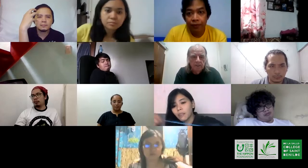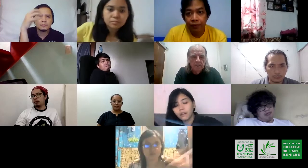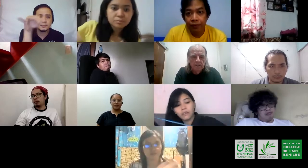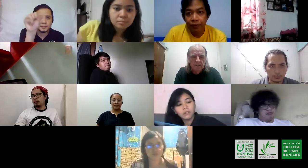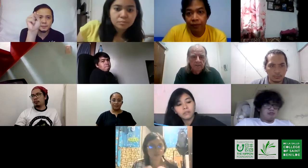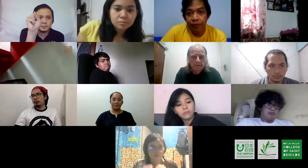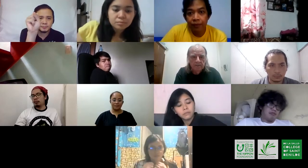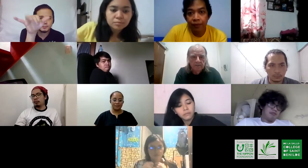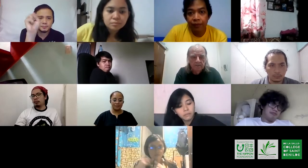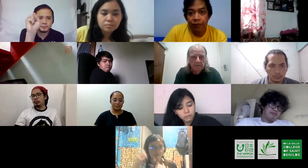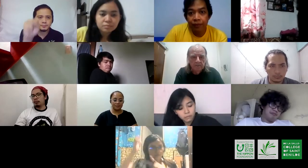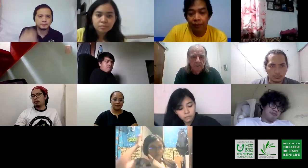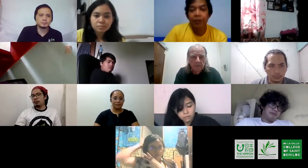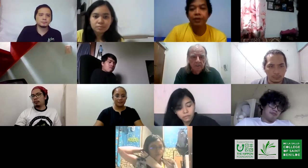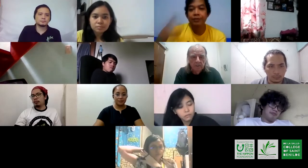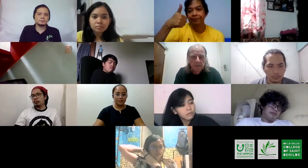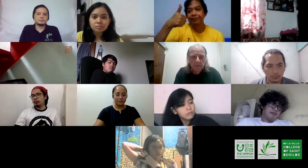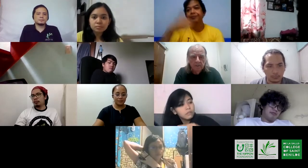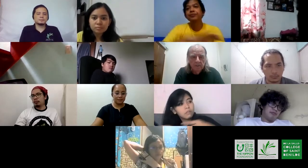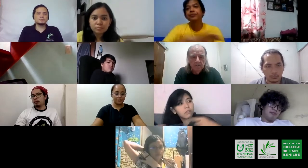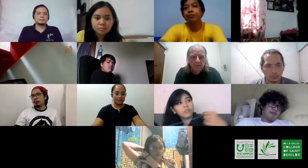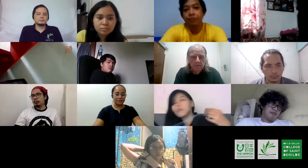Yes, yes.